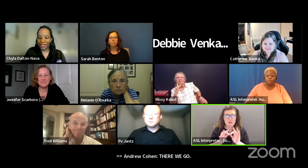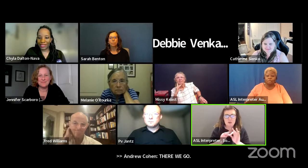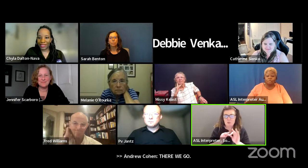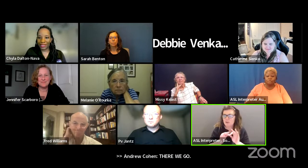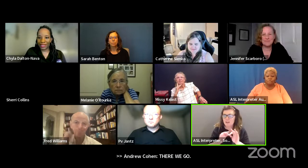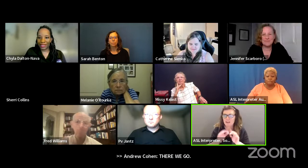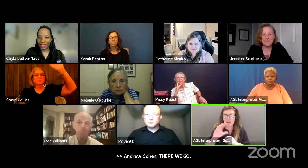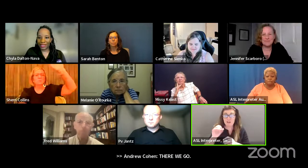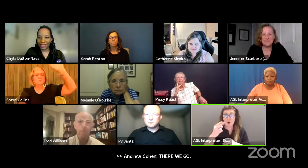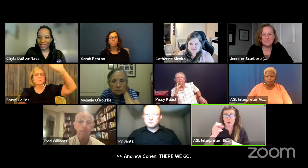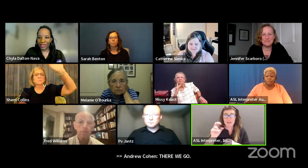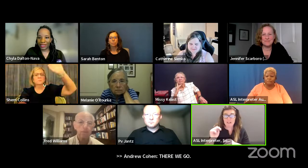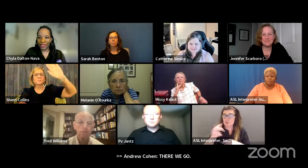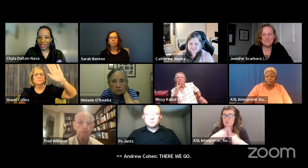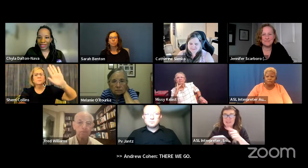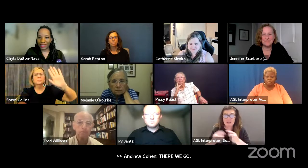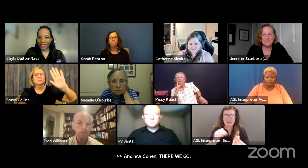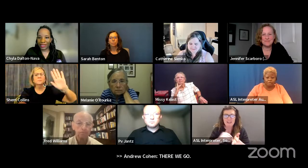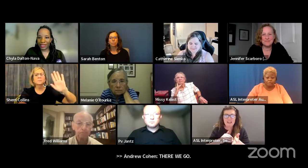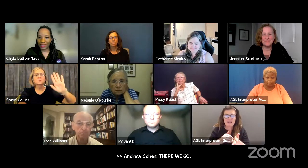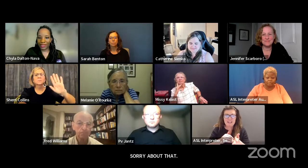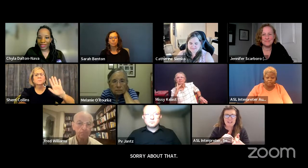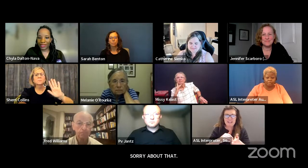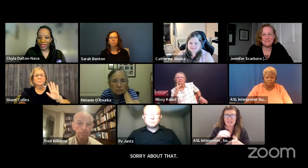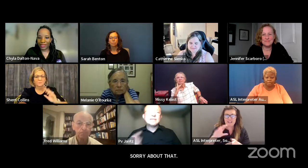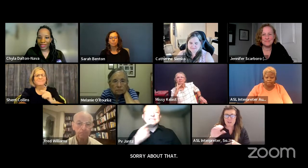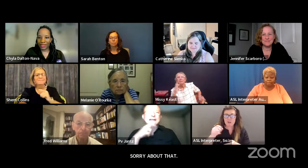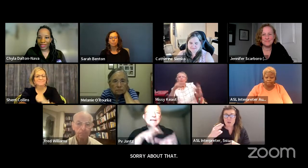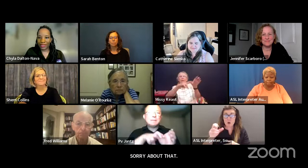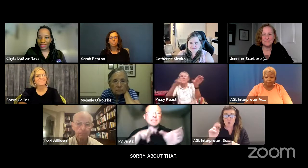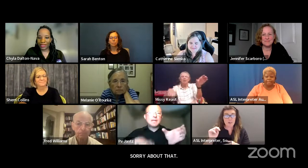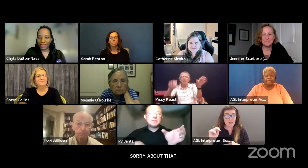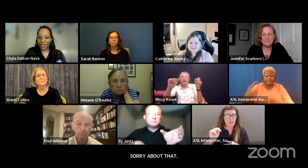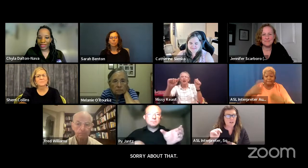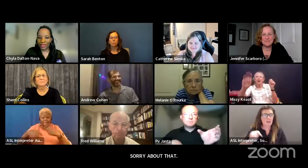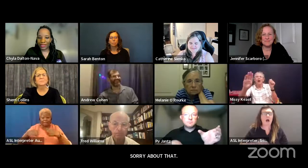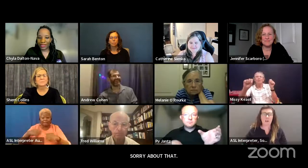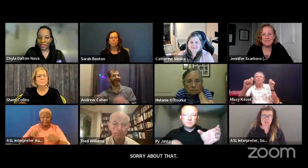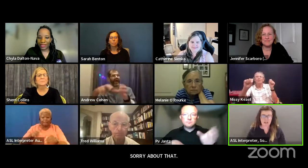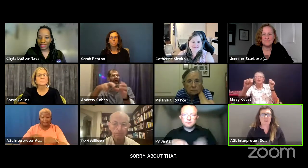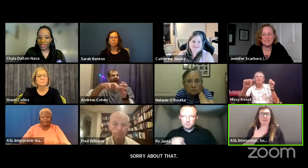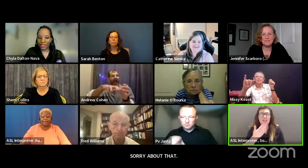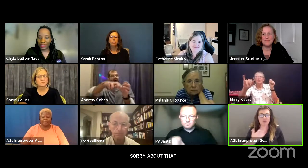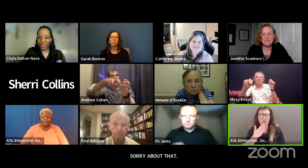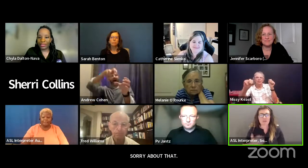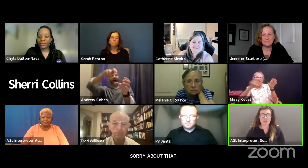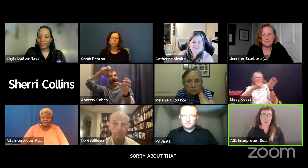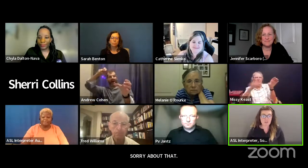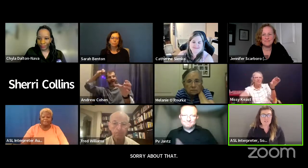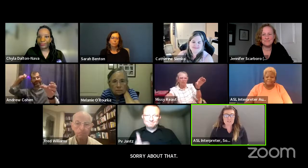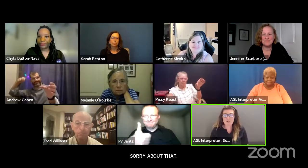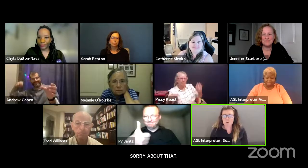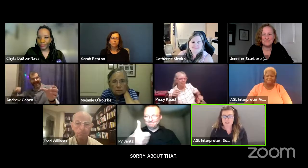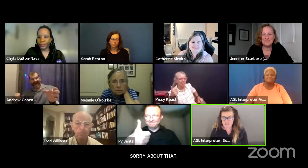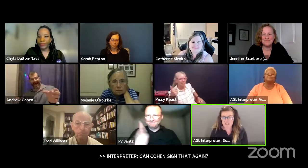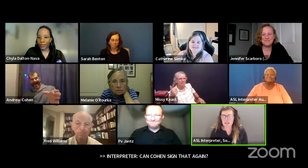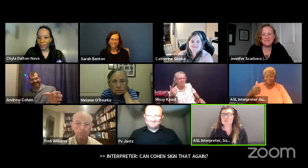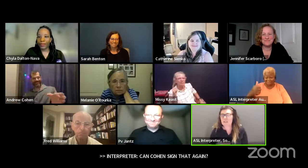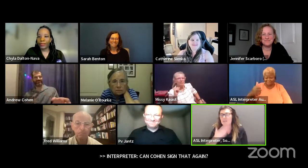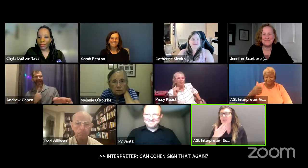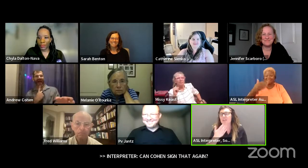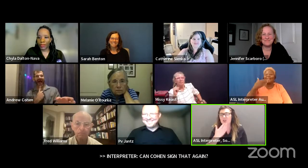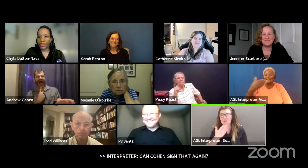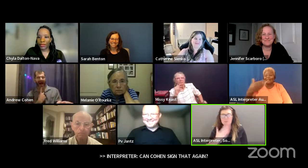Can the interpret? Can Cohen Abstain. sign that again? I abstain. Abstain. Thank you. Thank you. I abstain. Cohen said